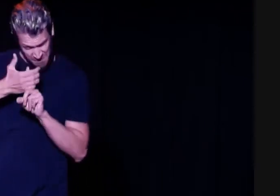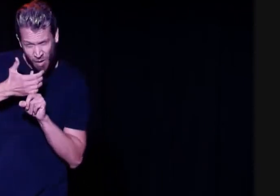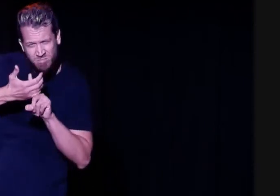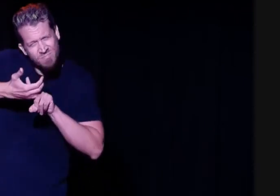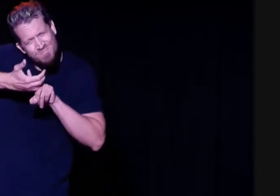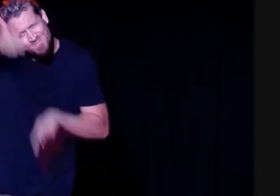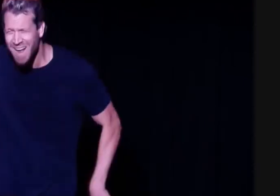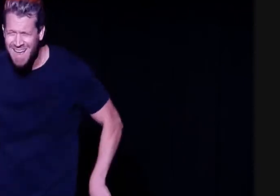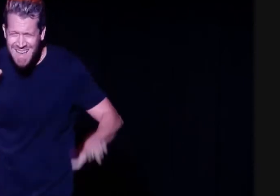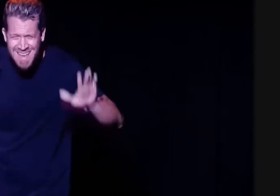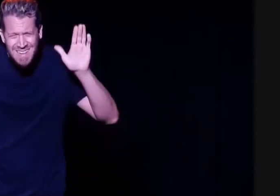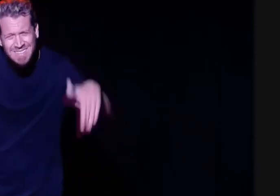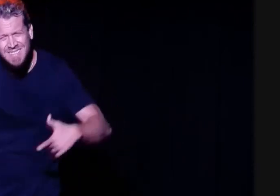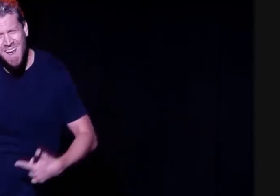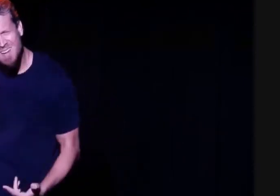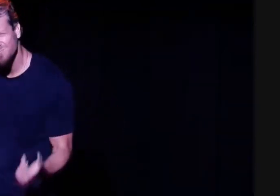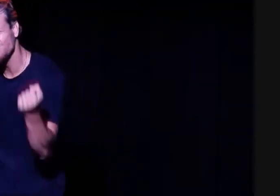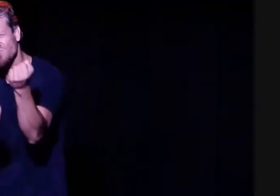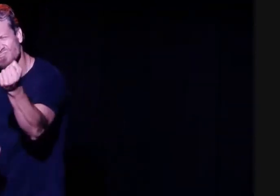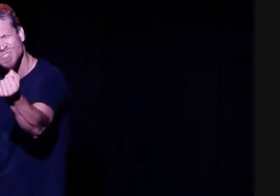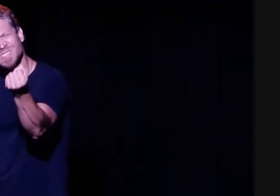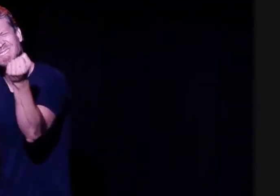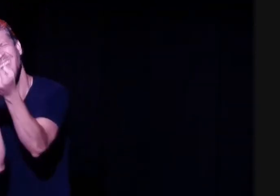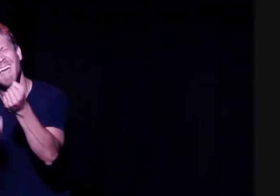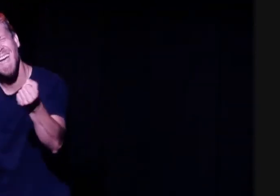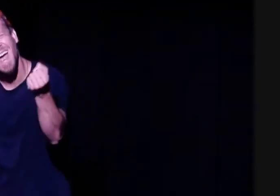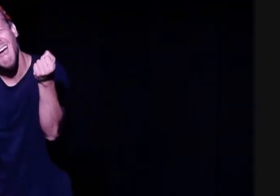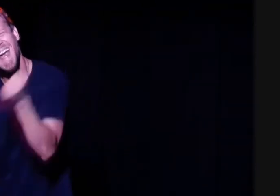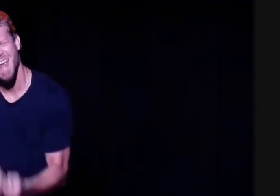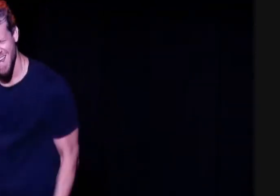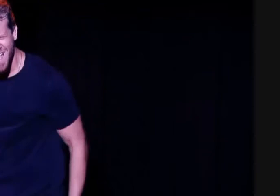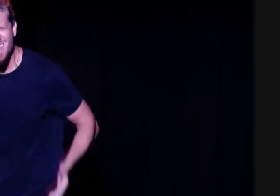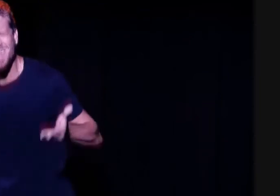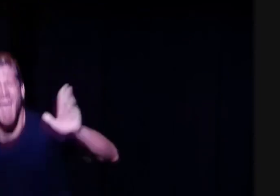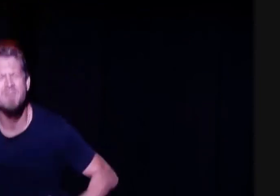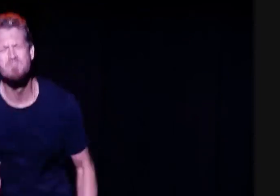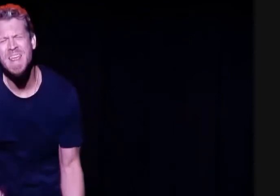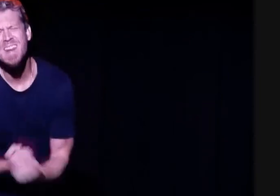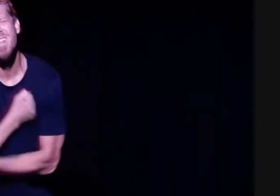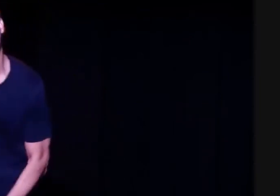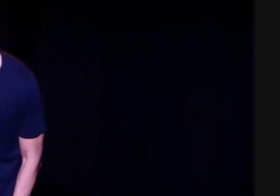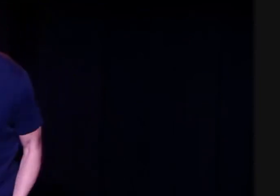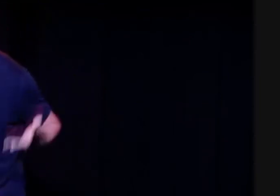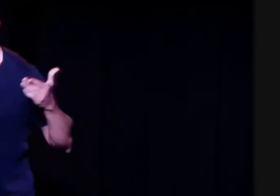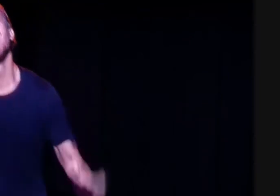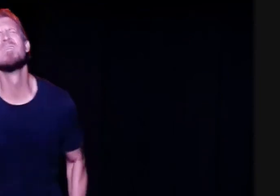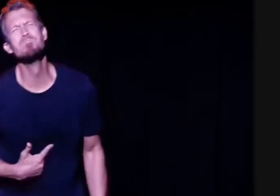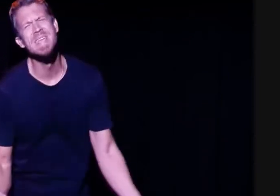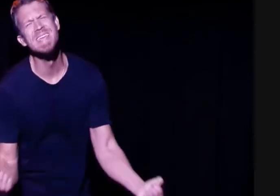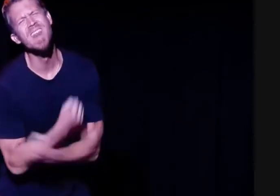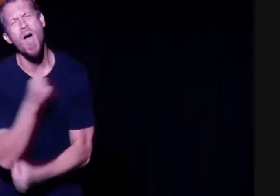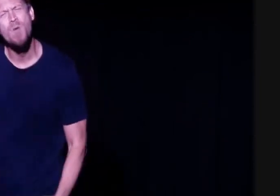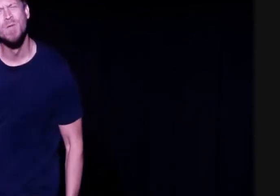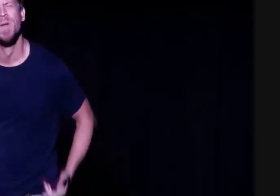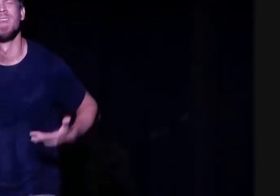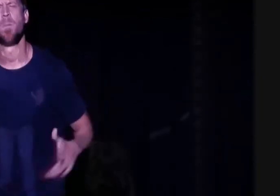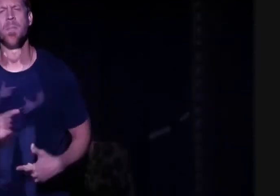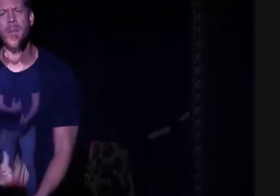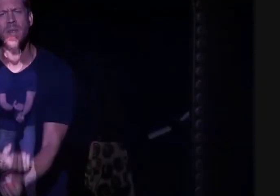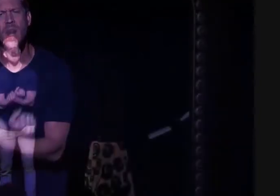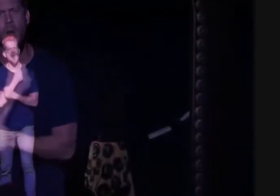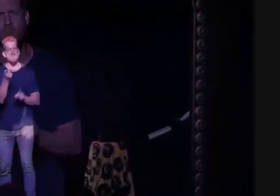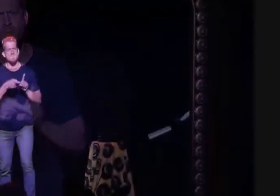take off your mask. I'm on your side. So let me love you. Let me love